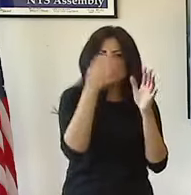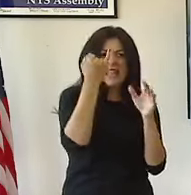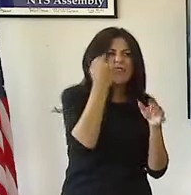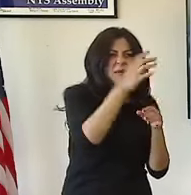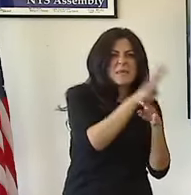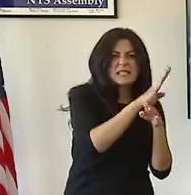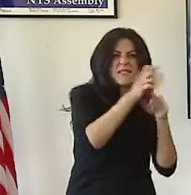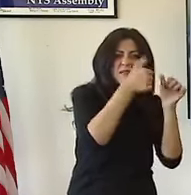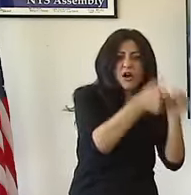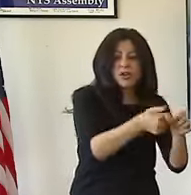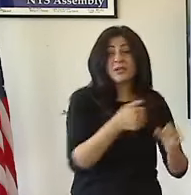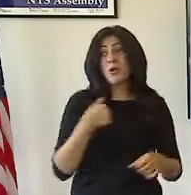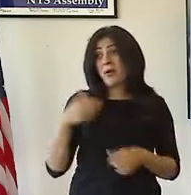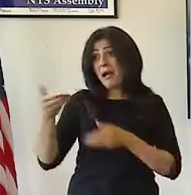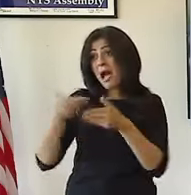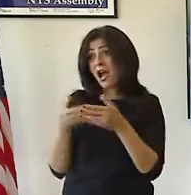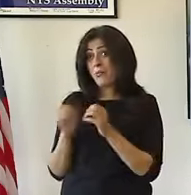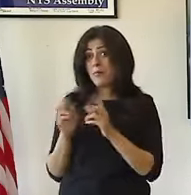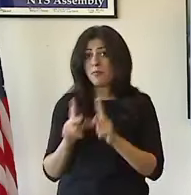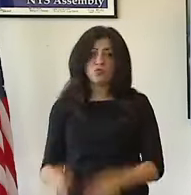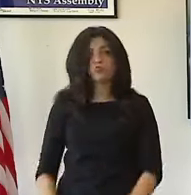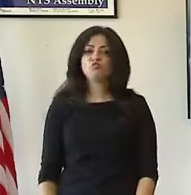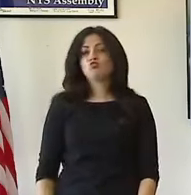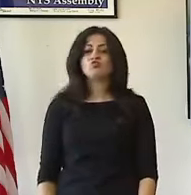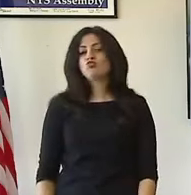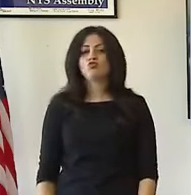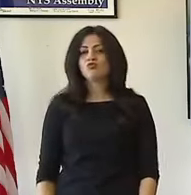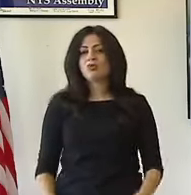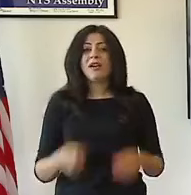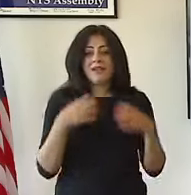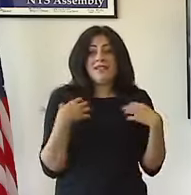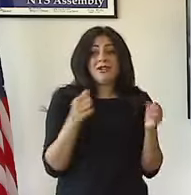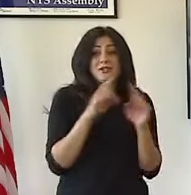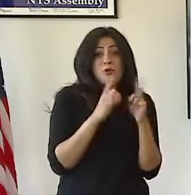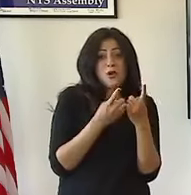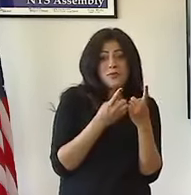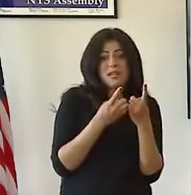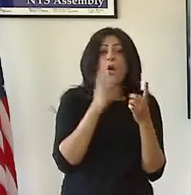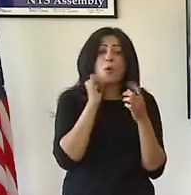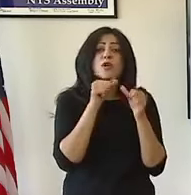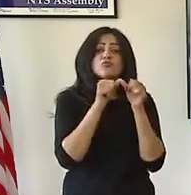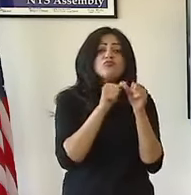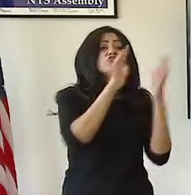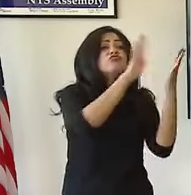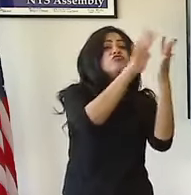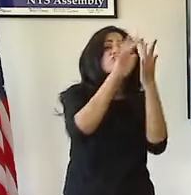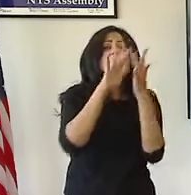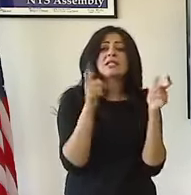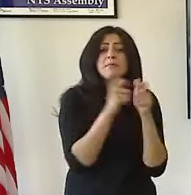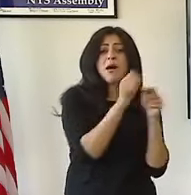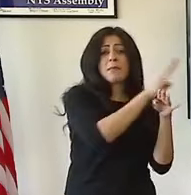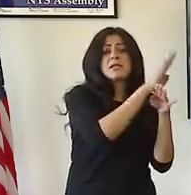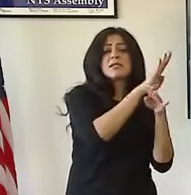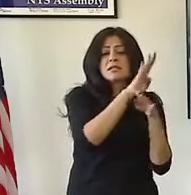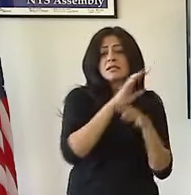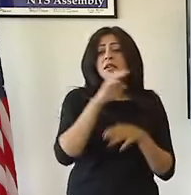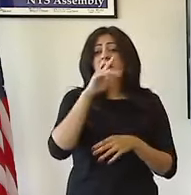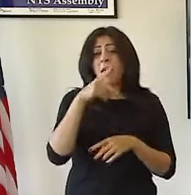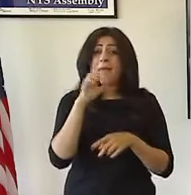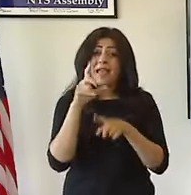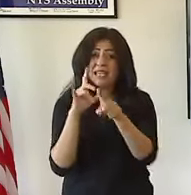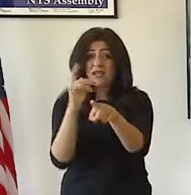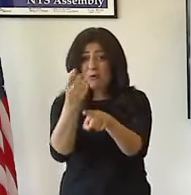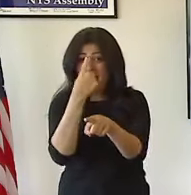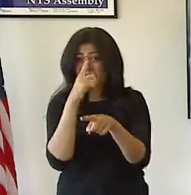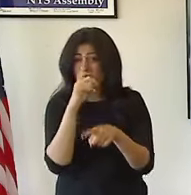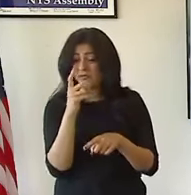not hiring. We're not hiring more people. The health department is going to continue to reach out to small businesses, and we're going to continue, Peggy, to